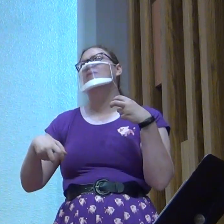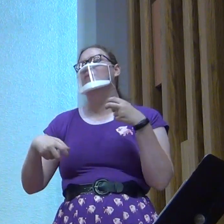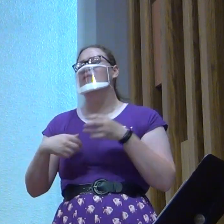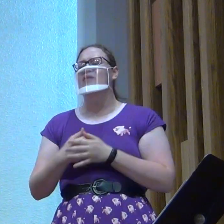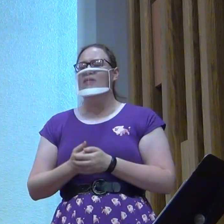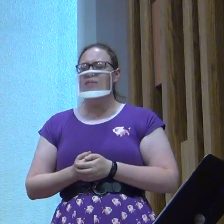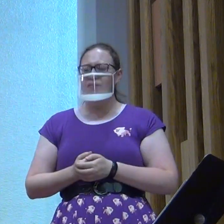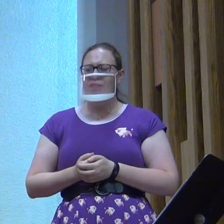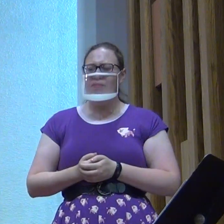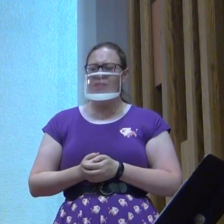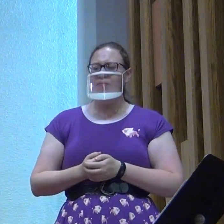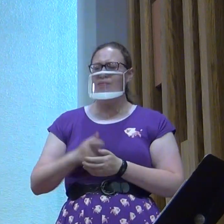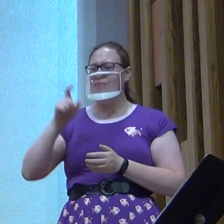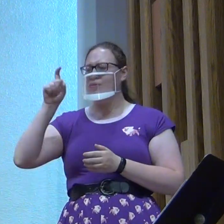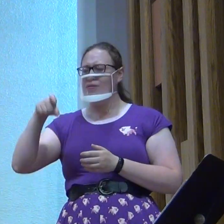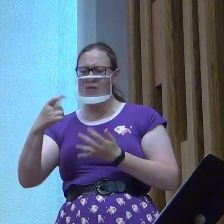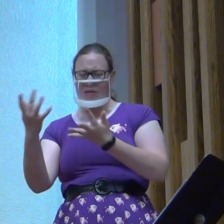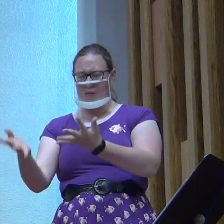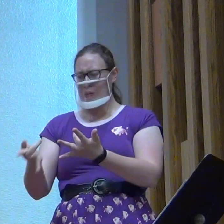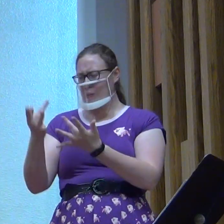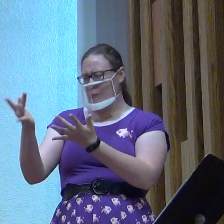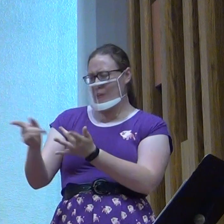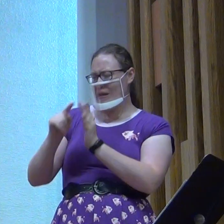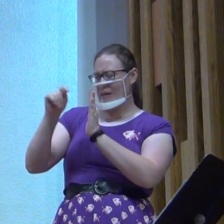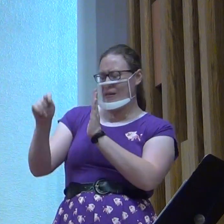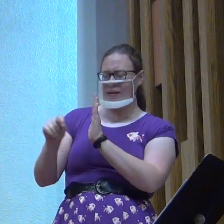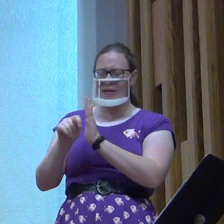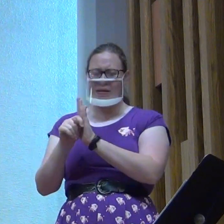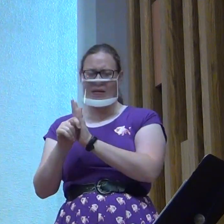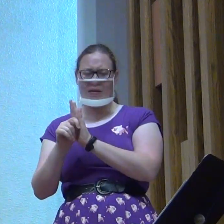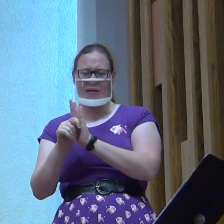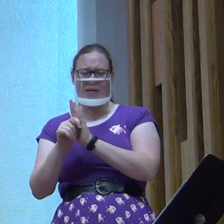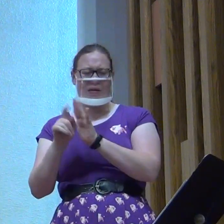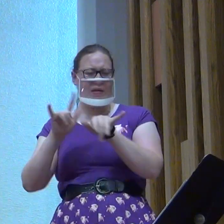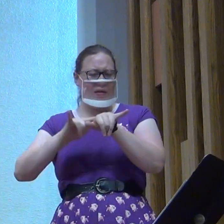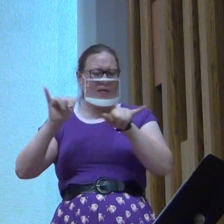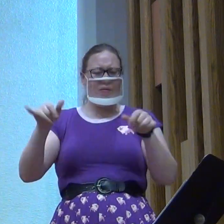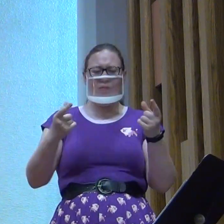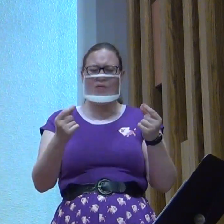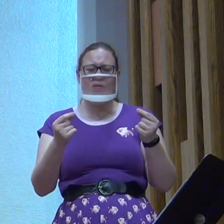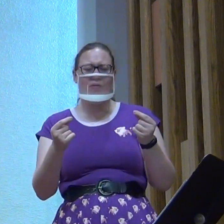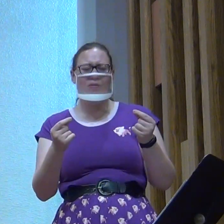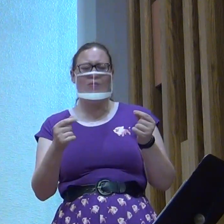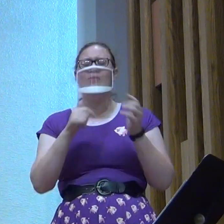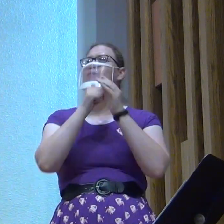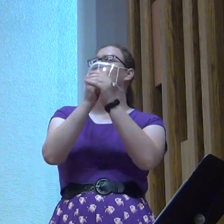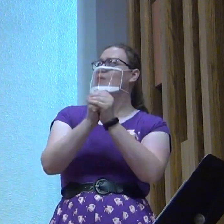So we need to fill that waiting time with worship.